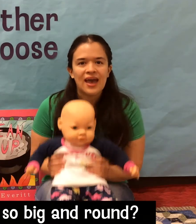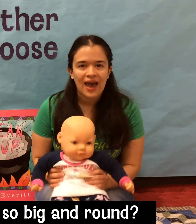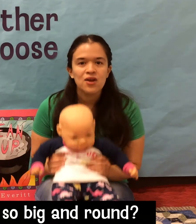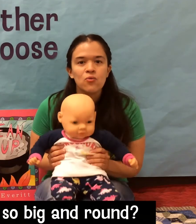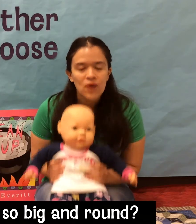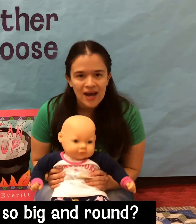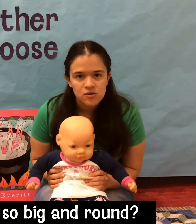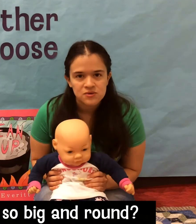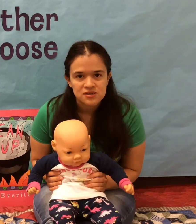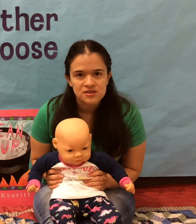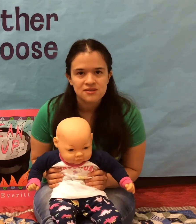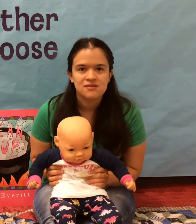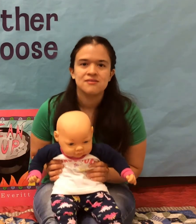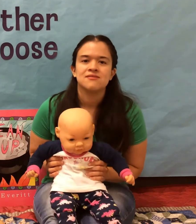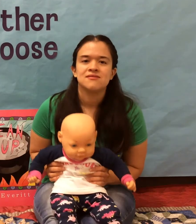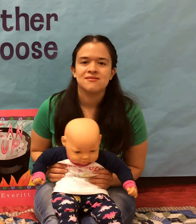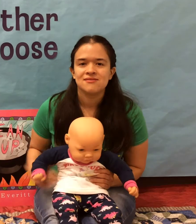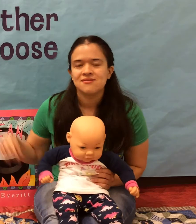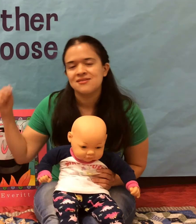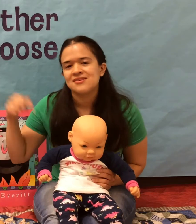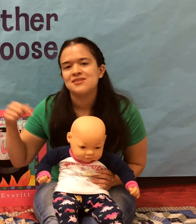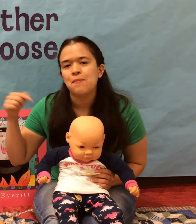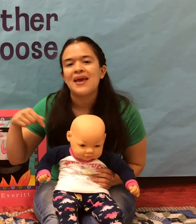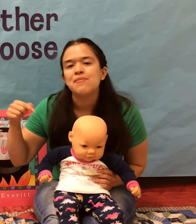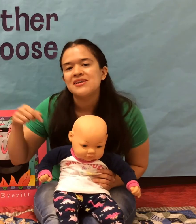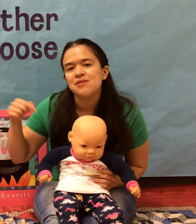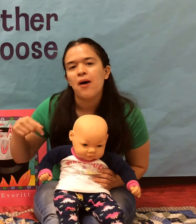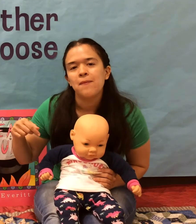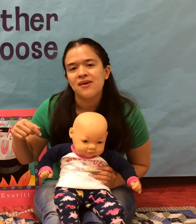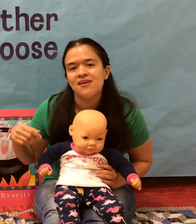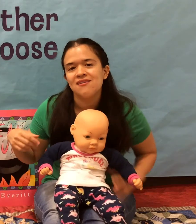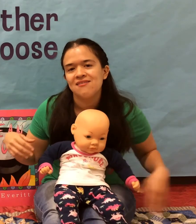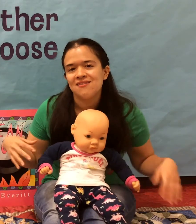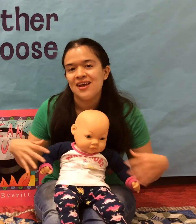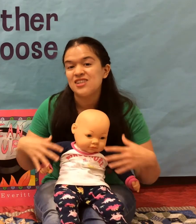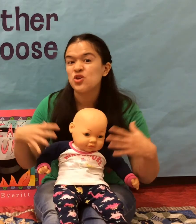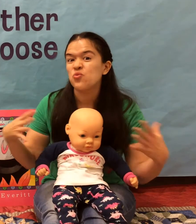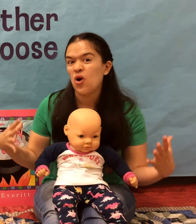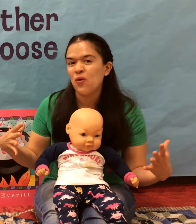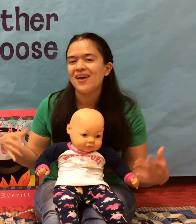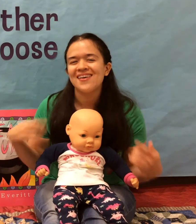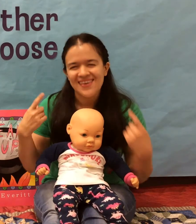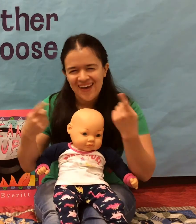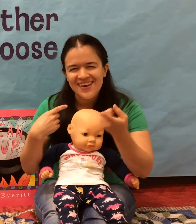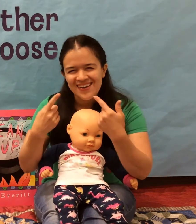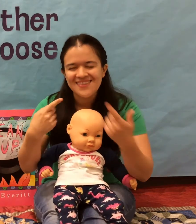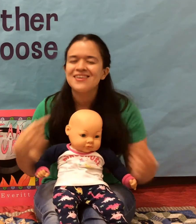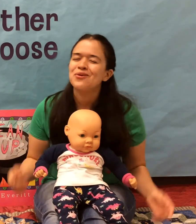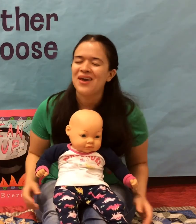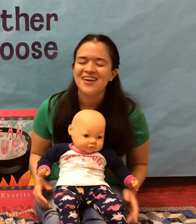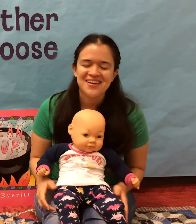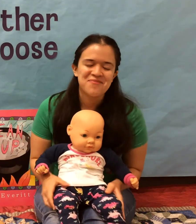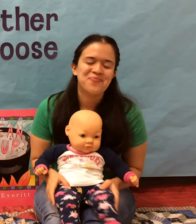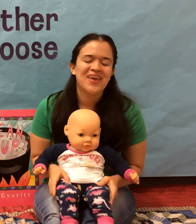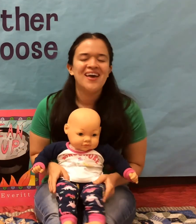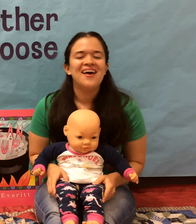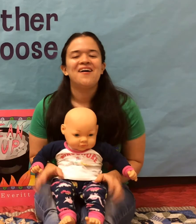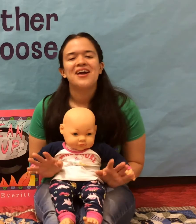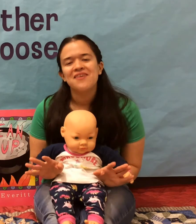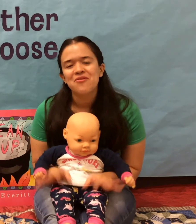and round? The baby is the pumpkin. It's growing. Get it? You get it. Okay, the other